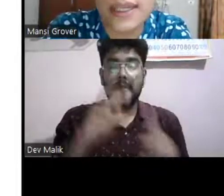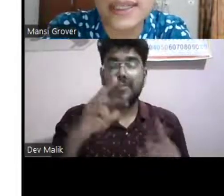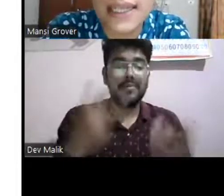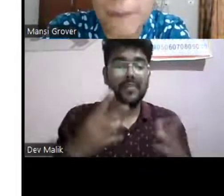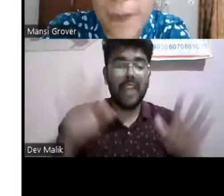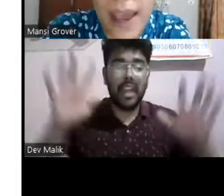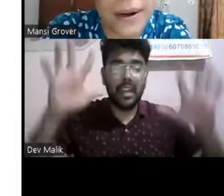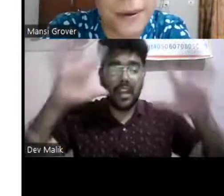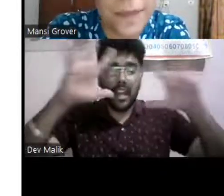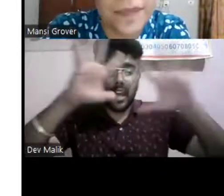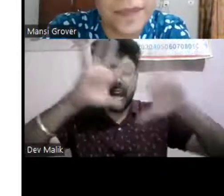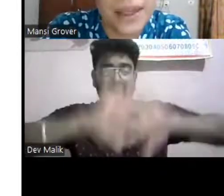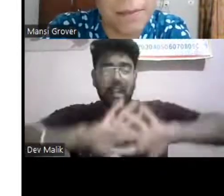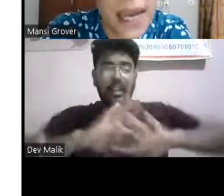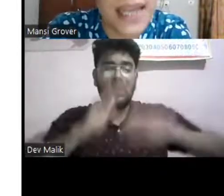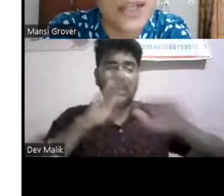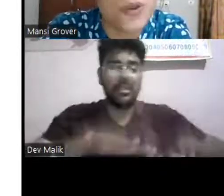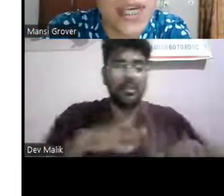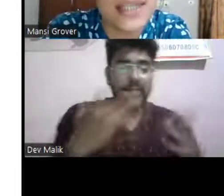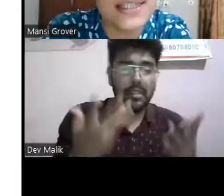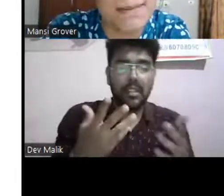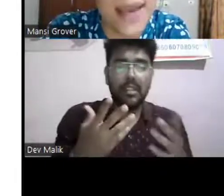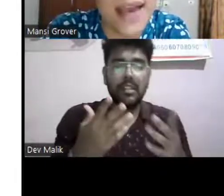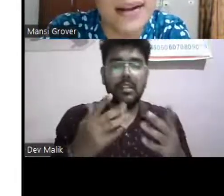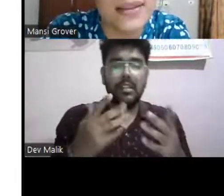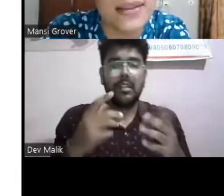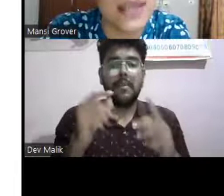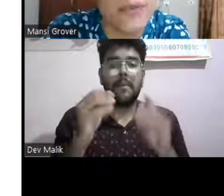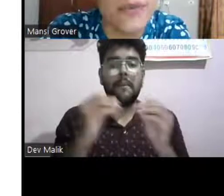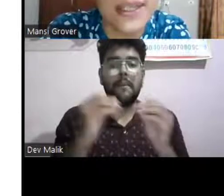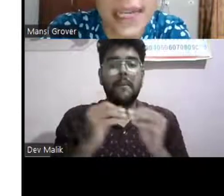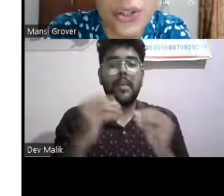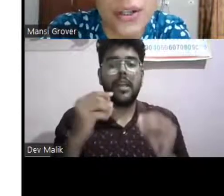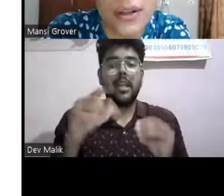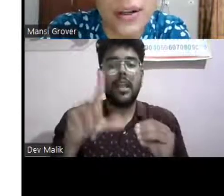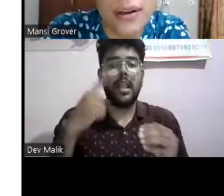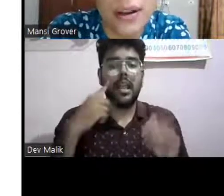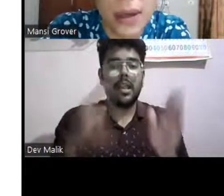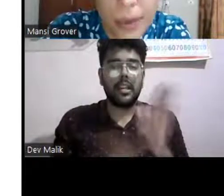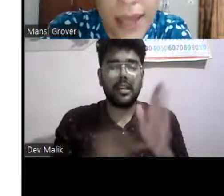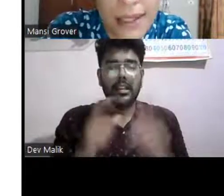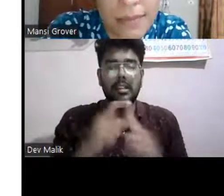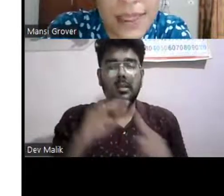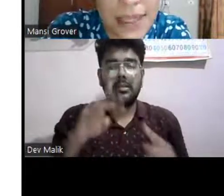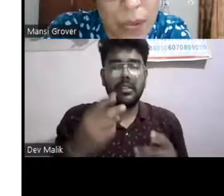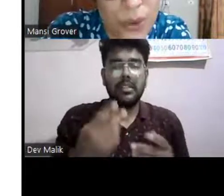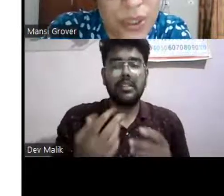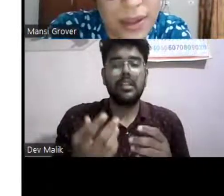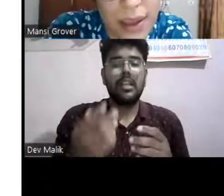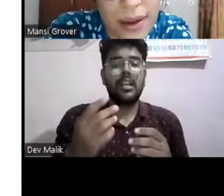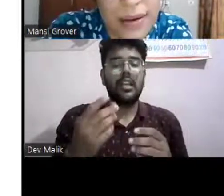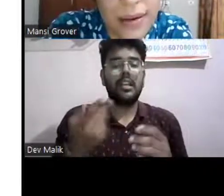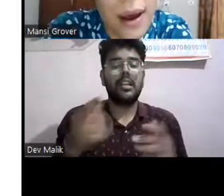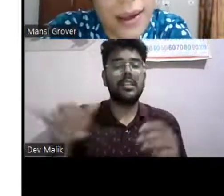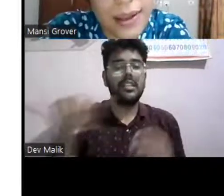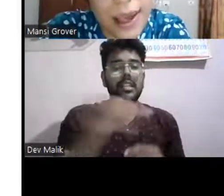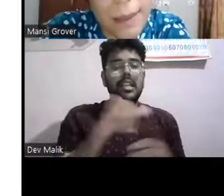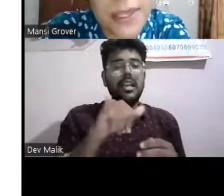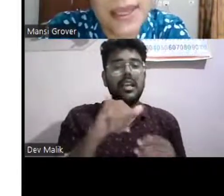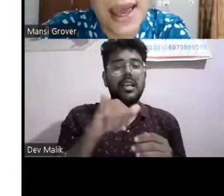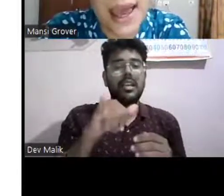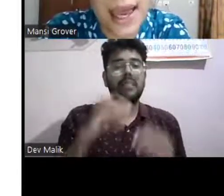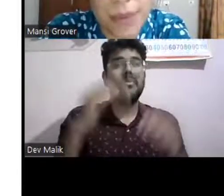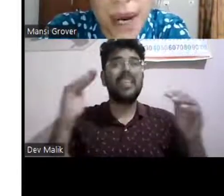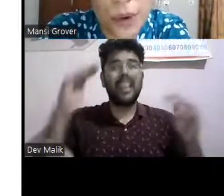destitution, despair. Blind means the beggar in the subway station. Look at him slouching there,